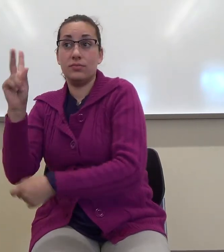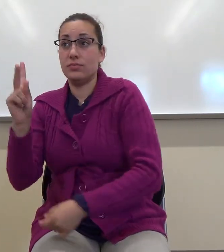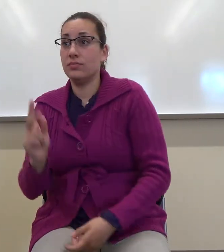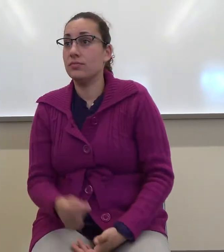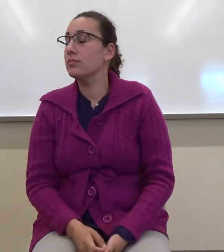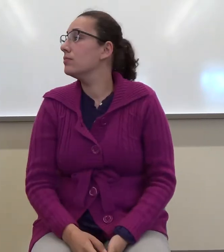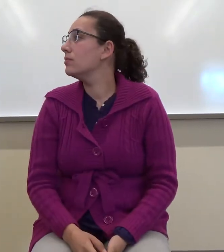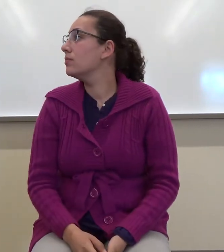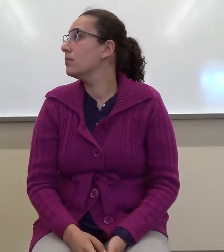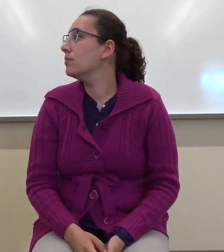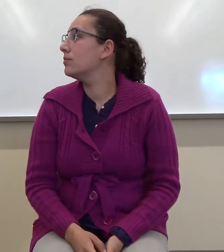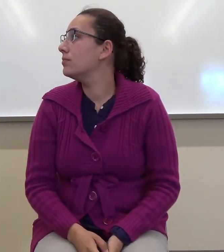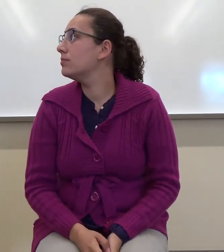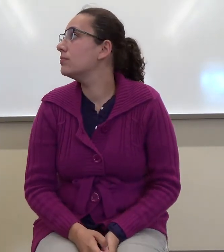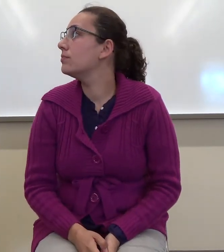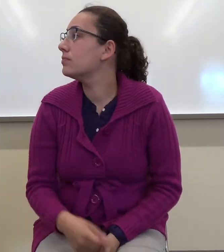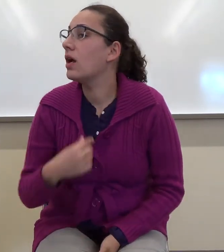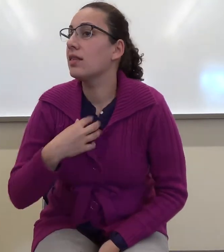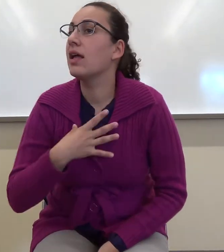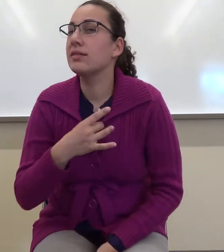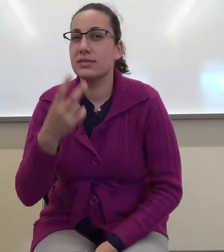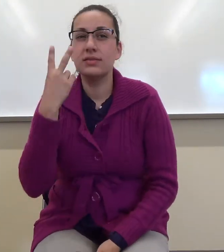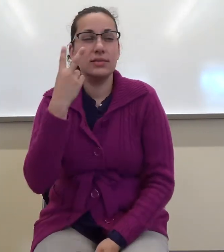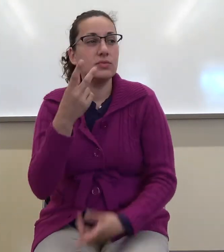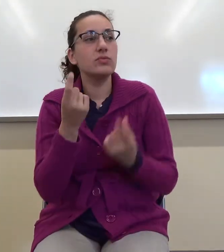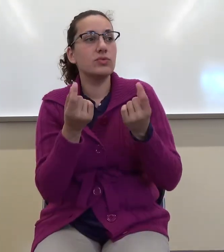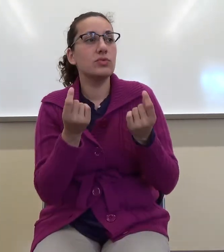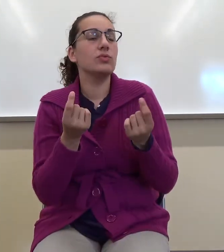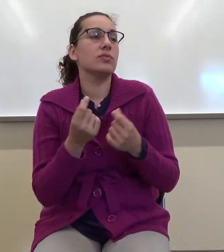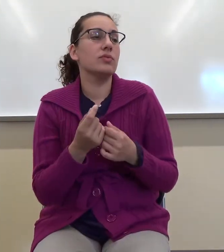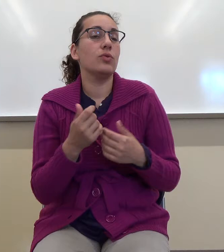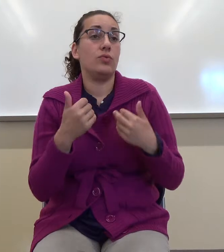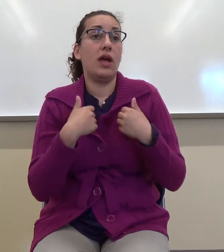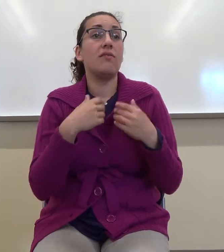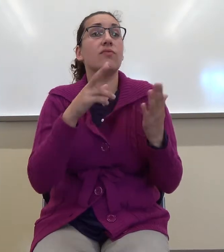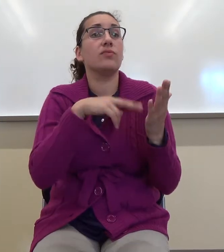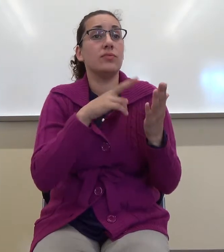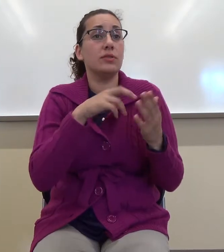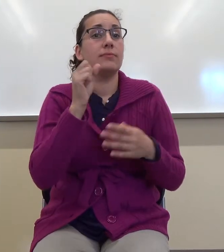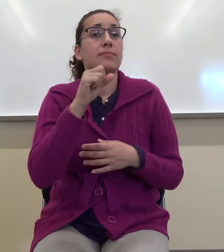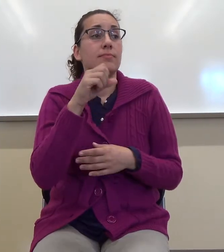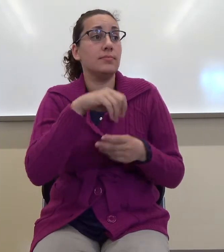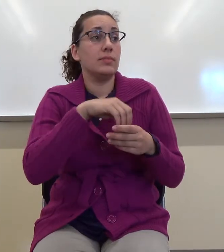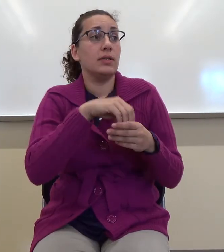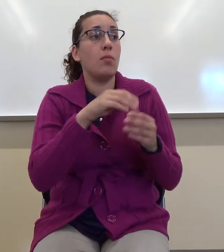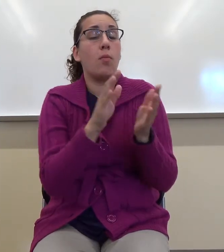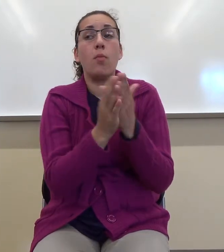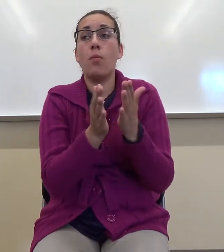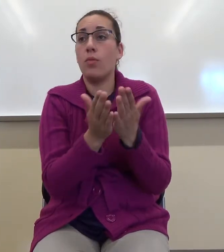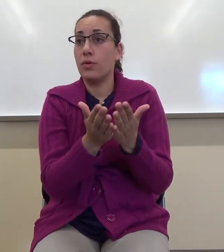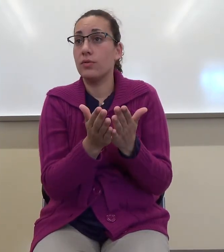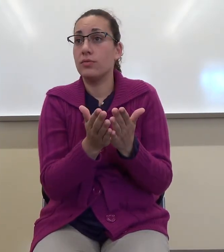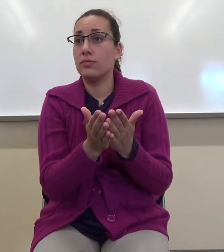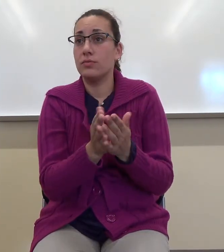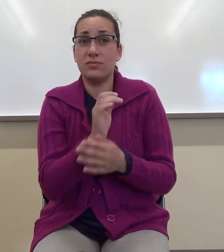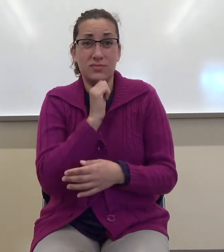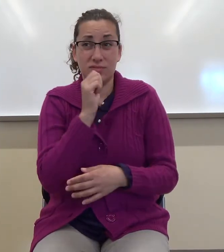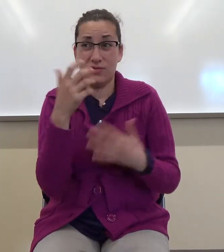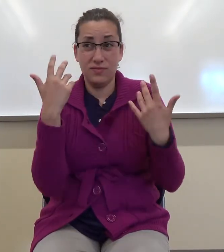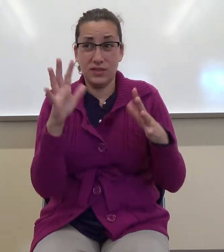we're going. You had reading to do in the book. If you didn't do that, or if you're having some trouble with this idea,